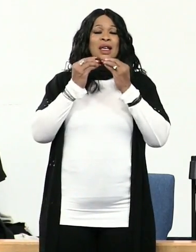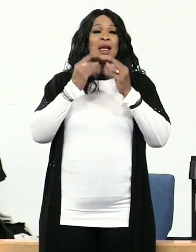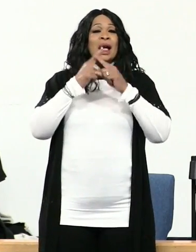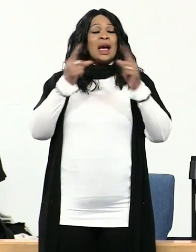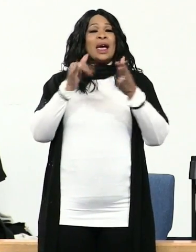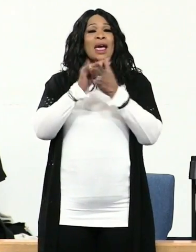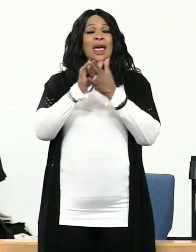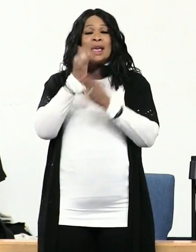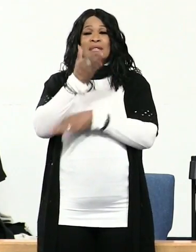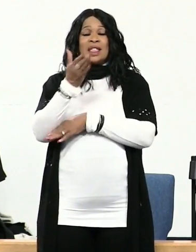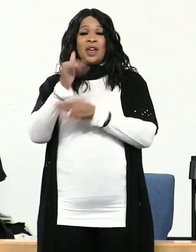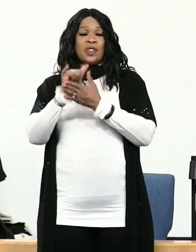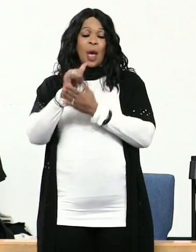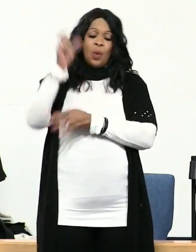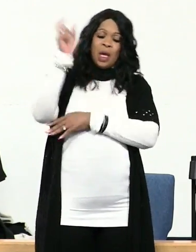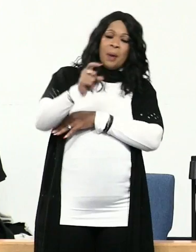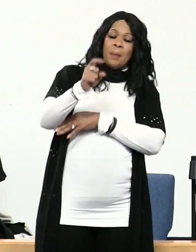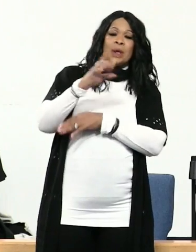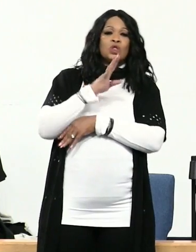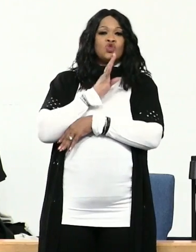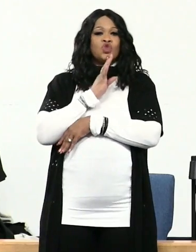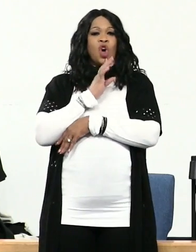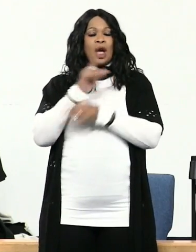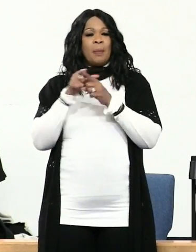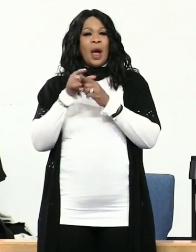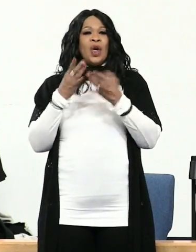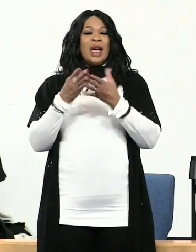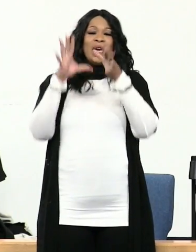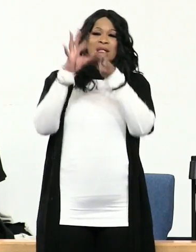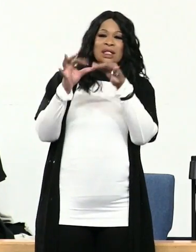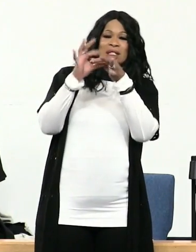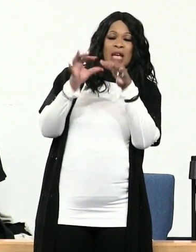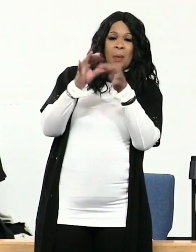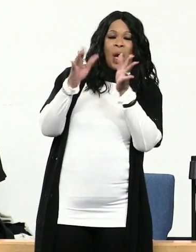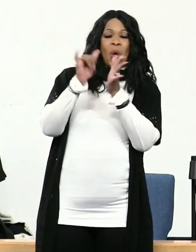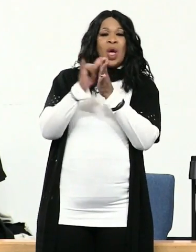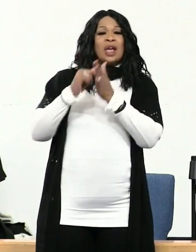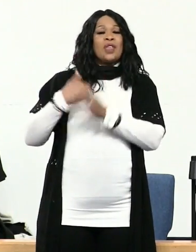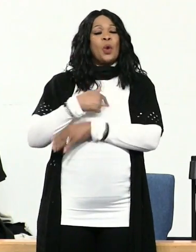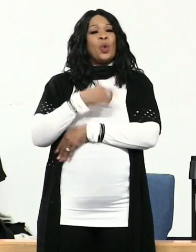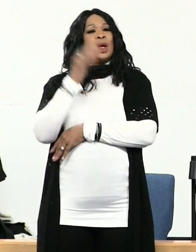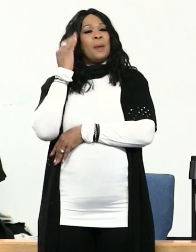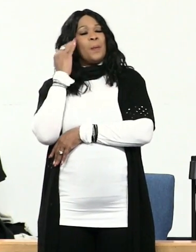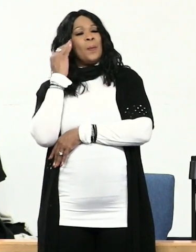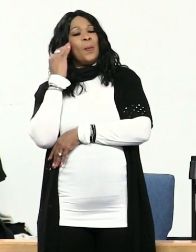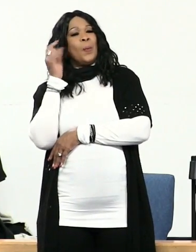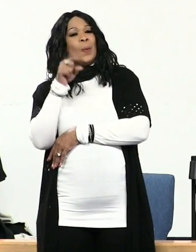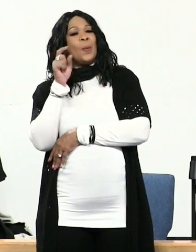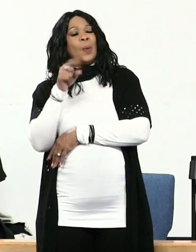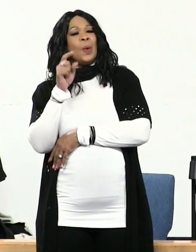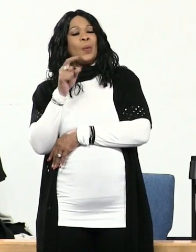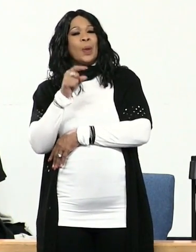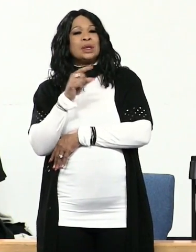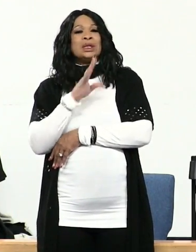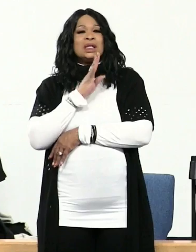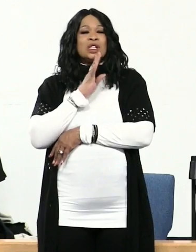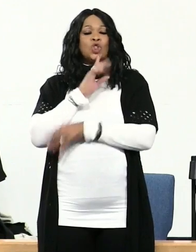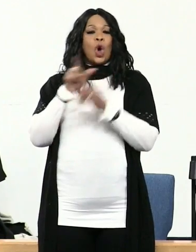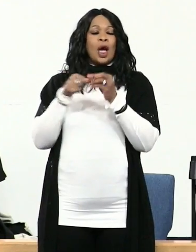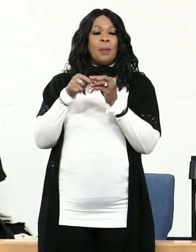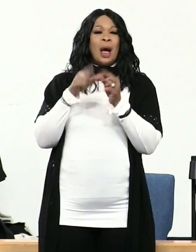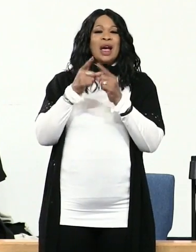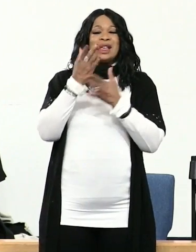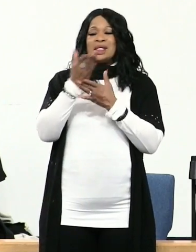we must talk about. It's a topic that we must teach about because it is something that we do on